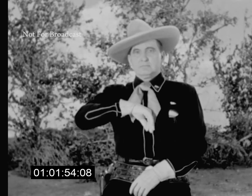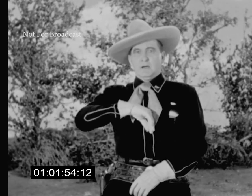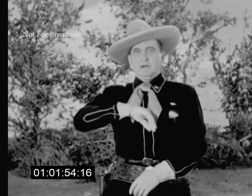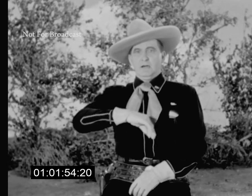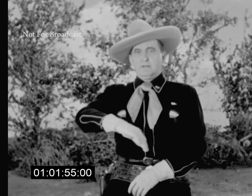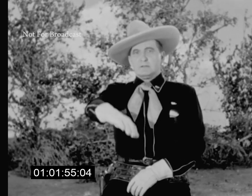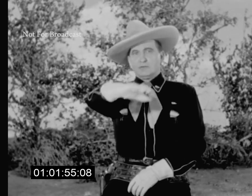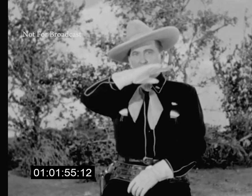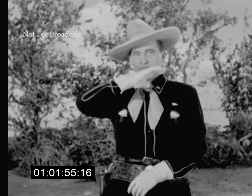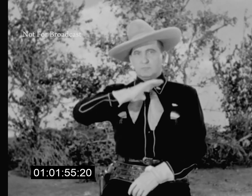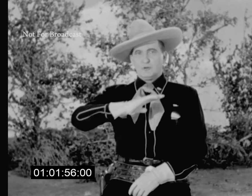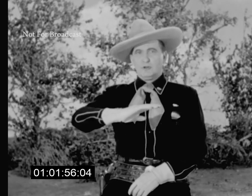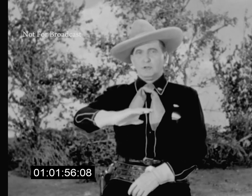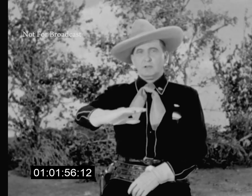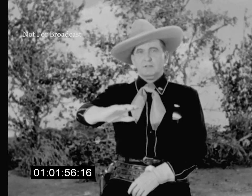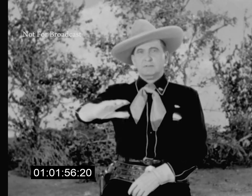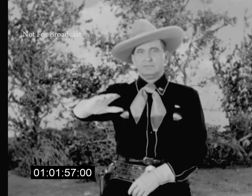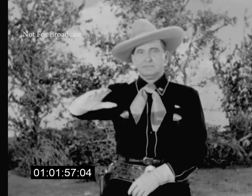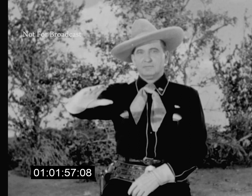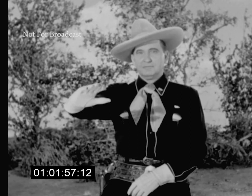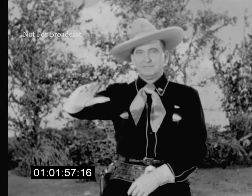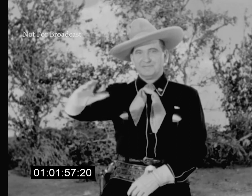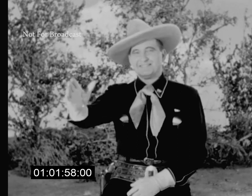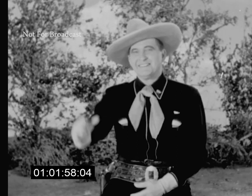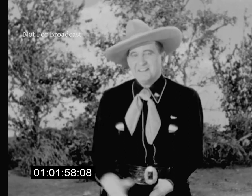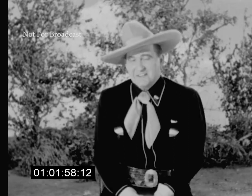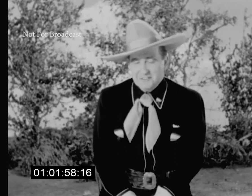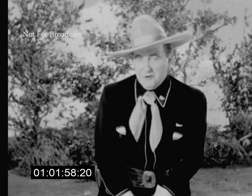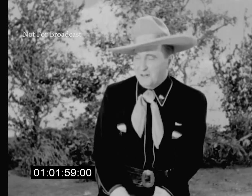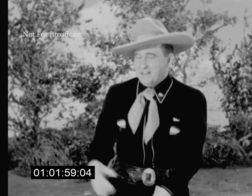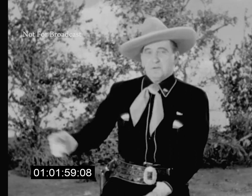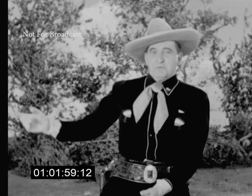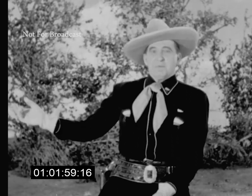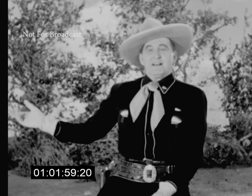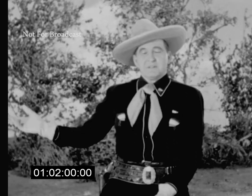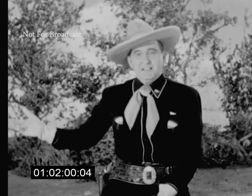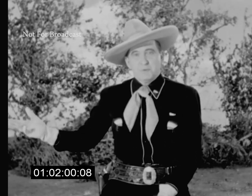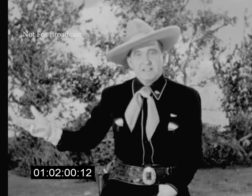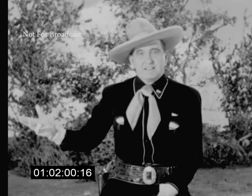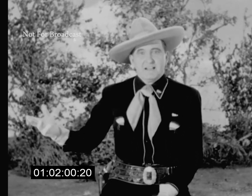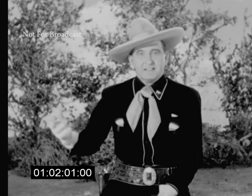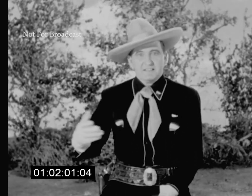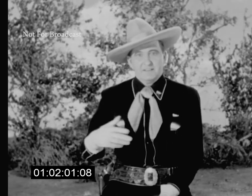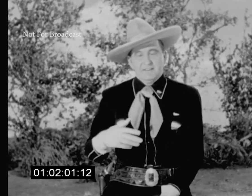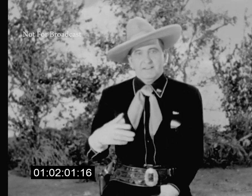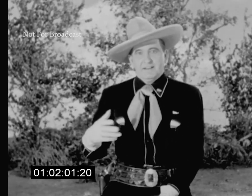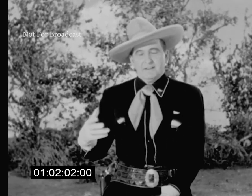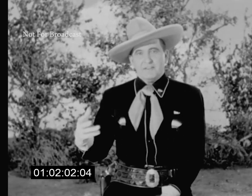my heart is good. You know, when people come to celebrations like this, they think